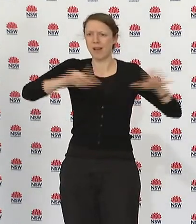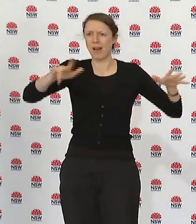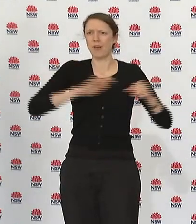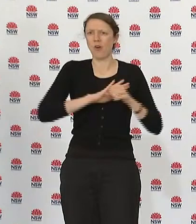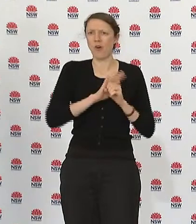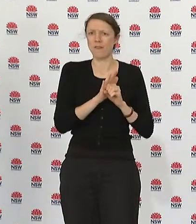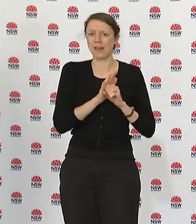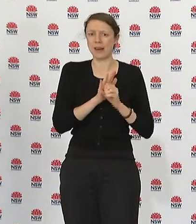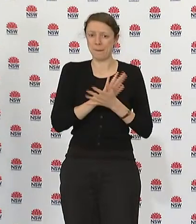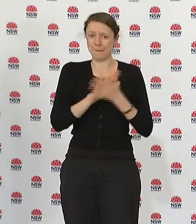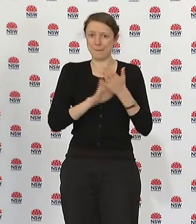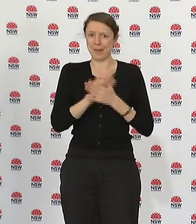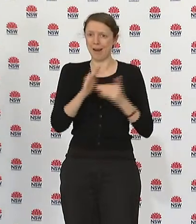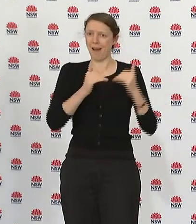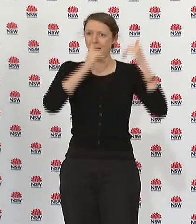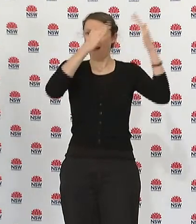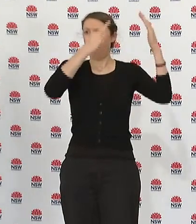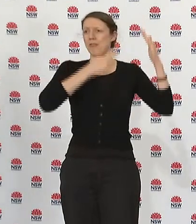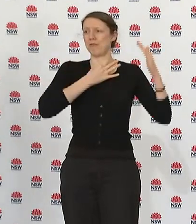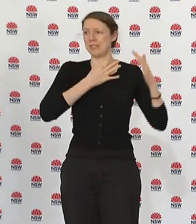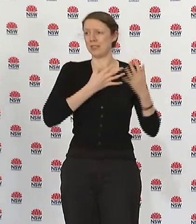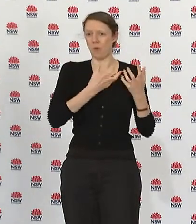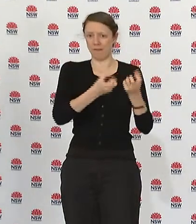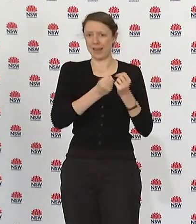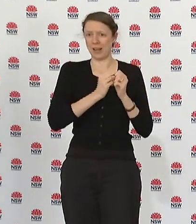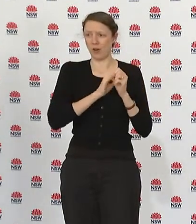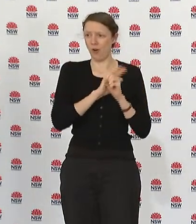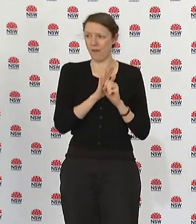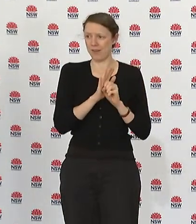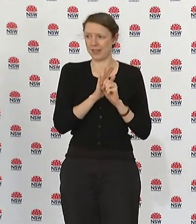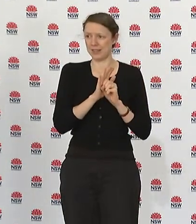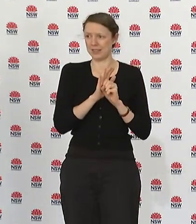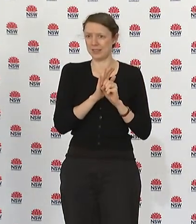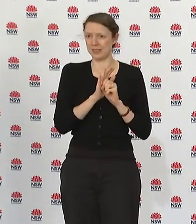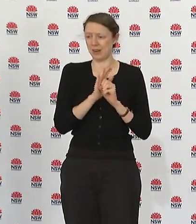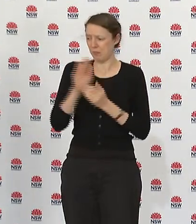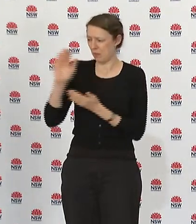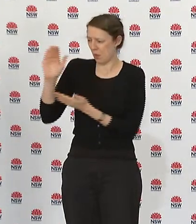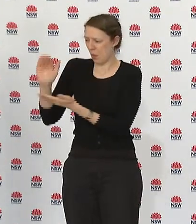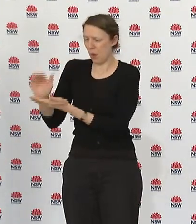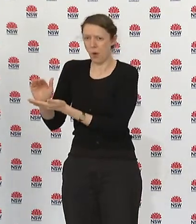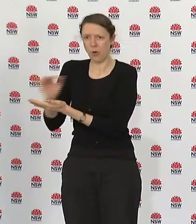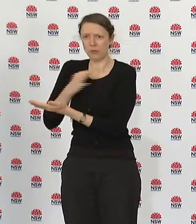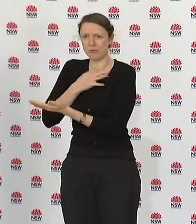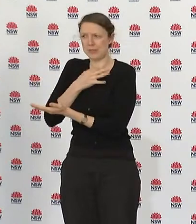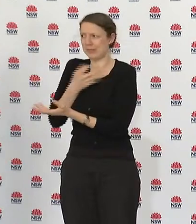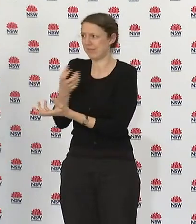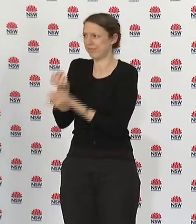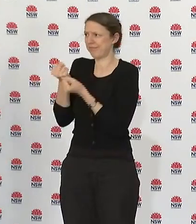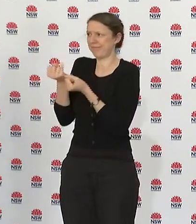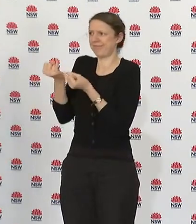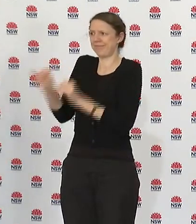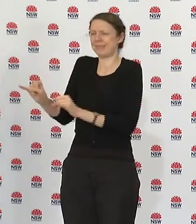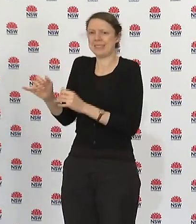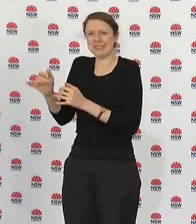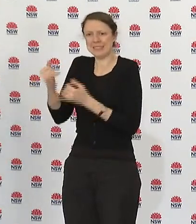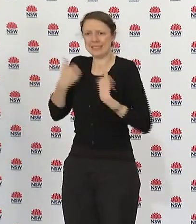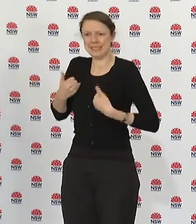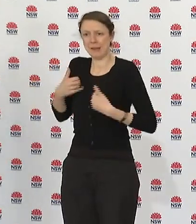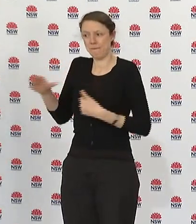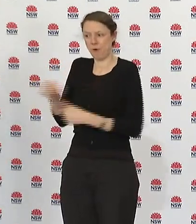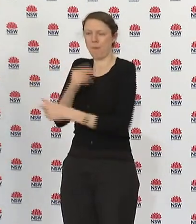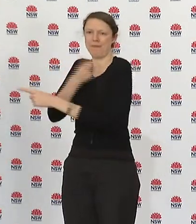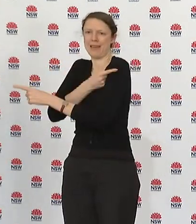likely to get COVID than they are to have adverse reactions from a vaccine. And that's why it's so important for people to assess the risk in the